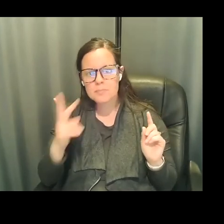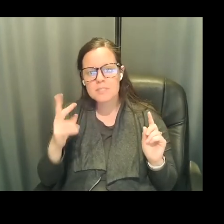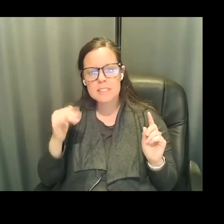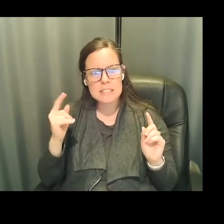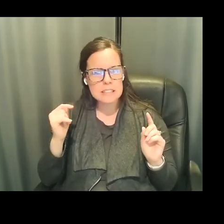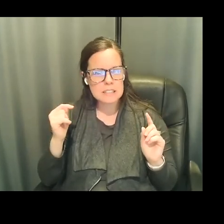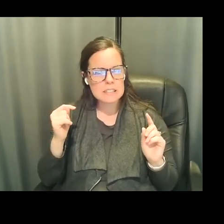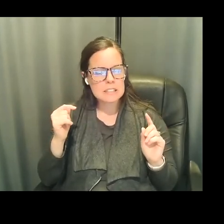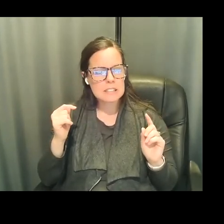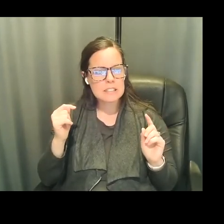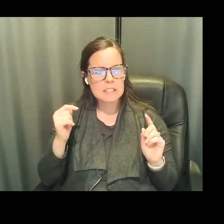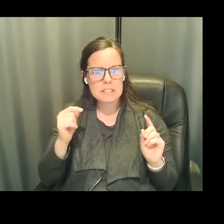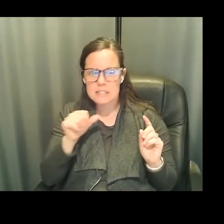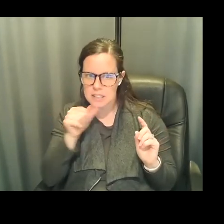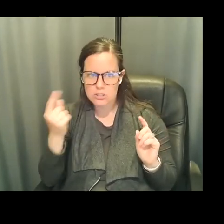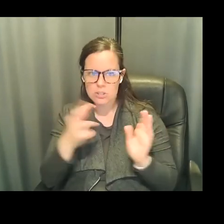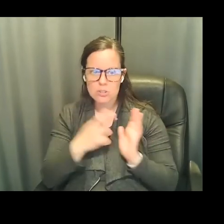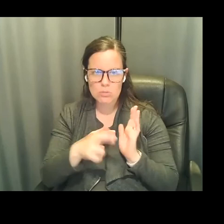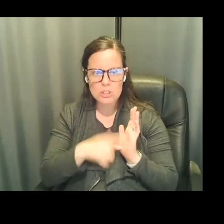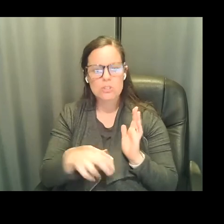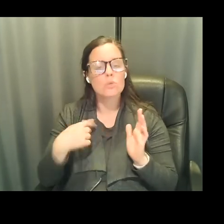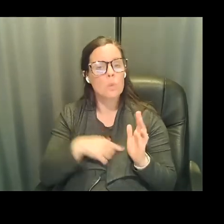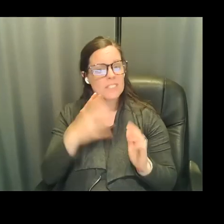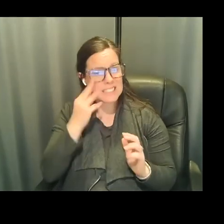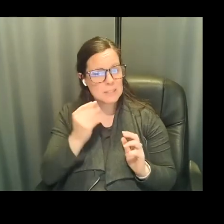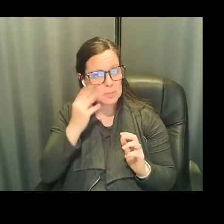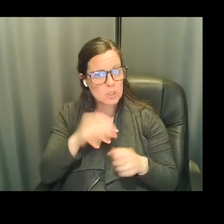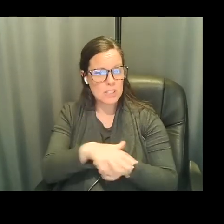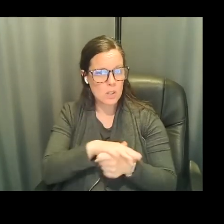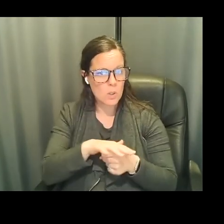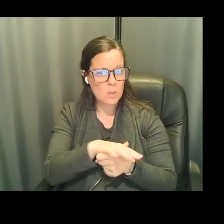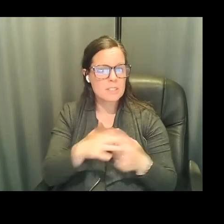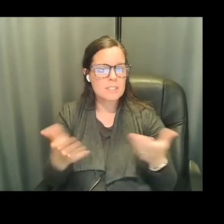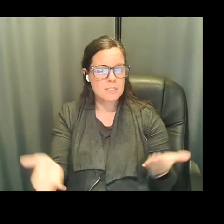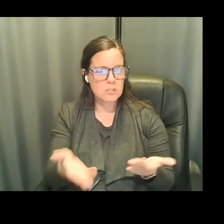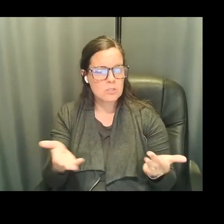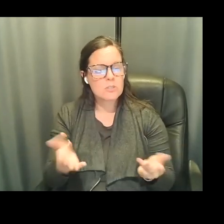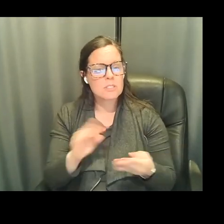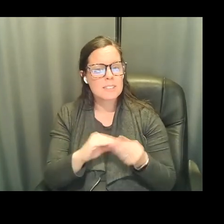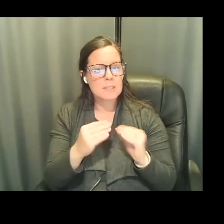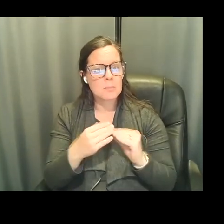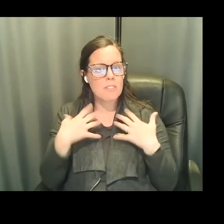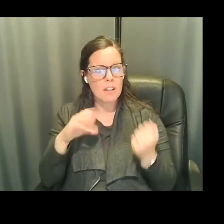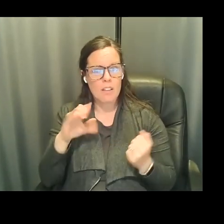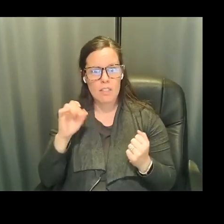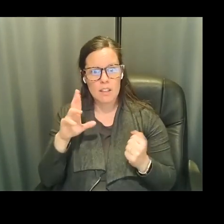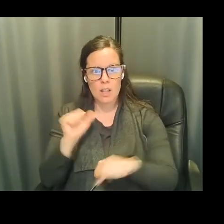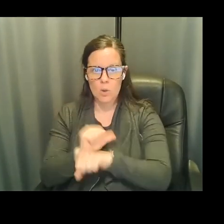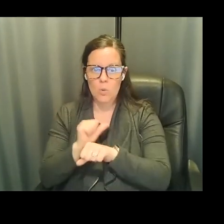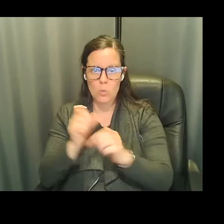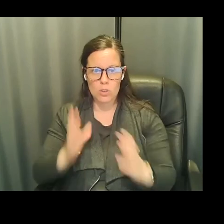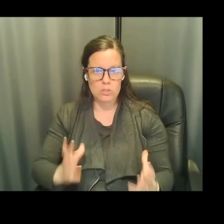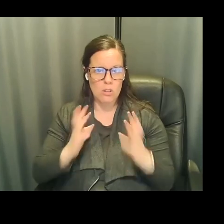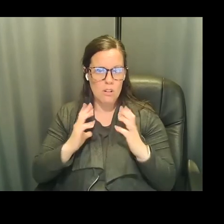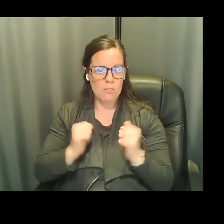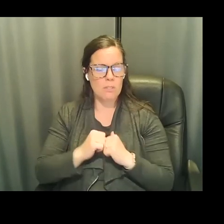not just research that showed it. We have experienced it locally here, that the number of healthcare workers that are out with this illness